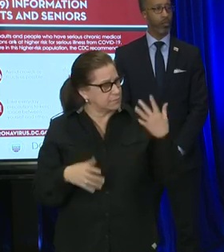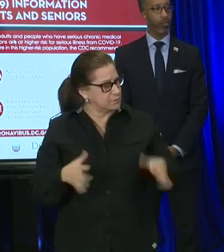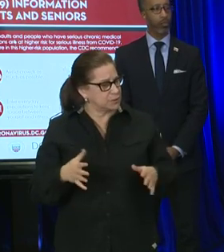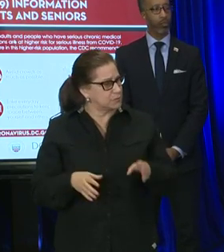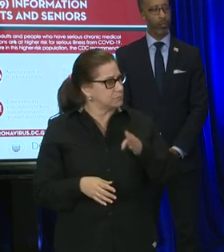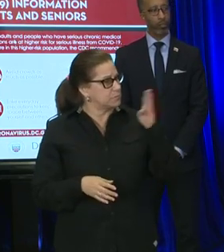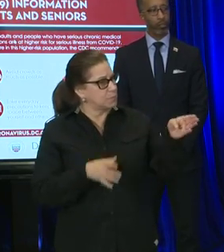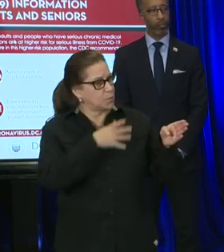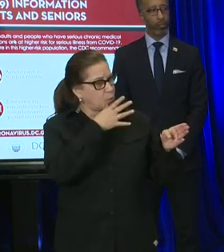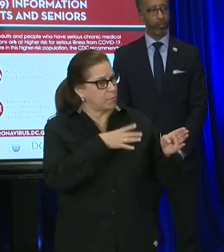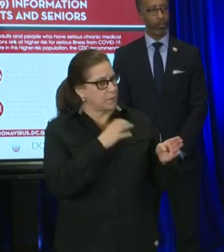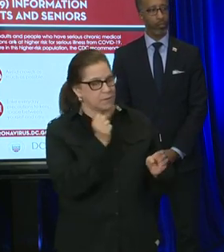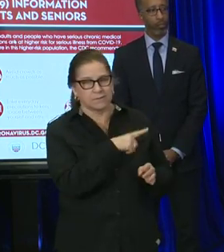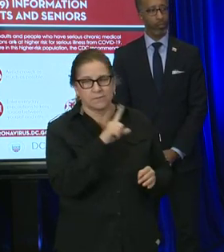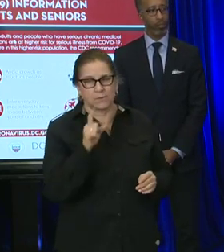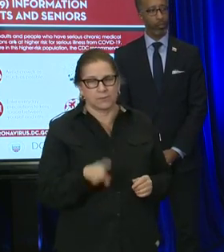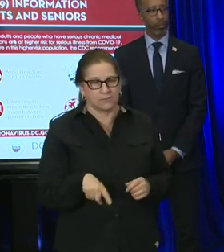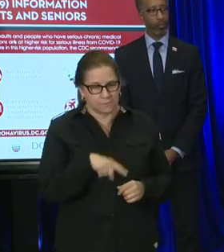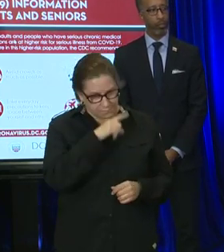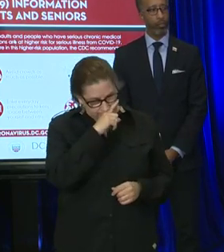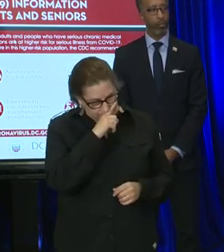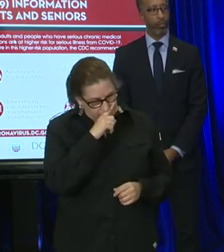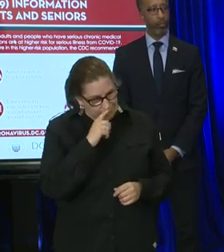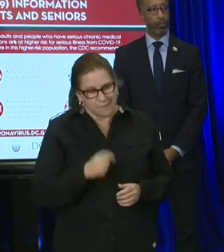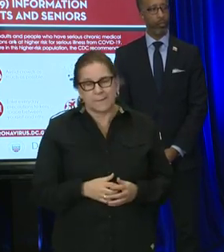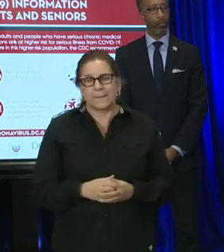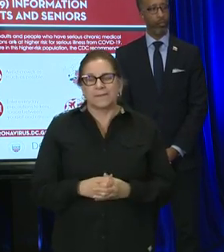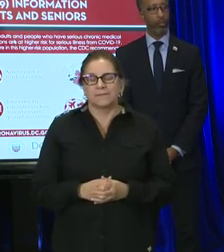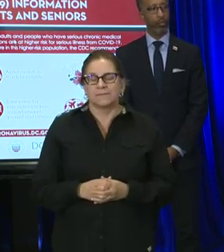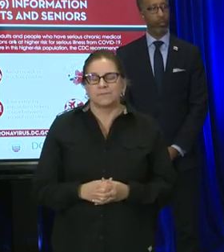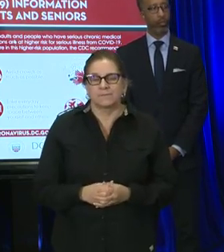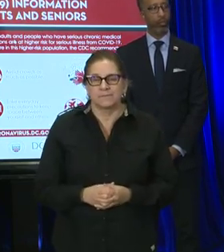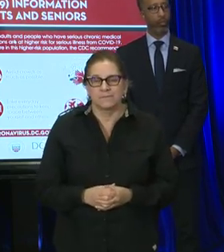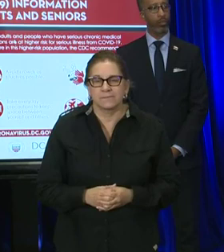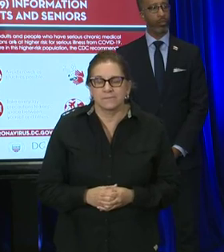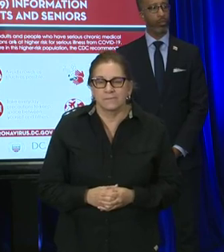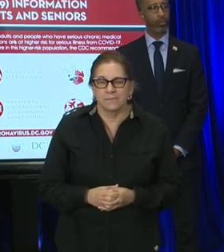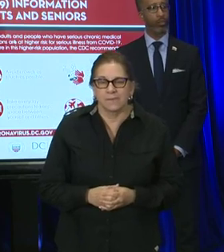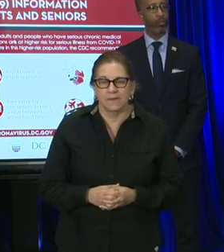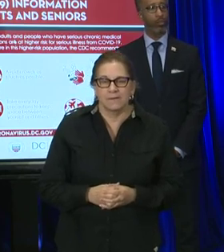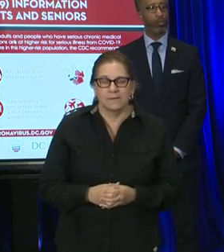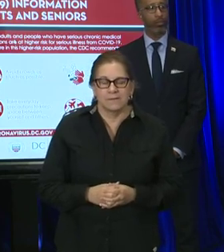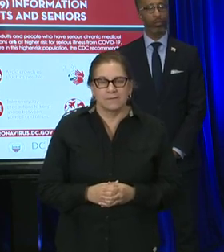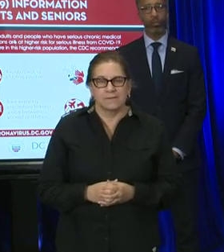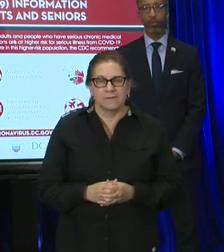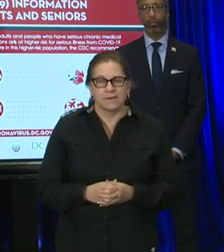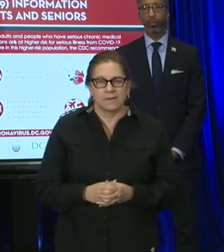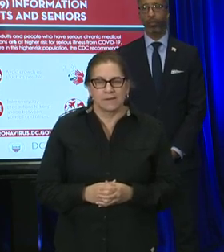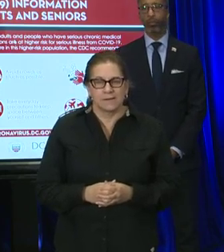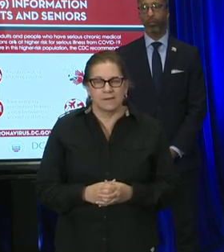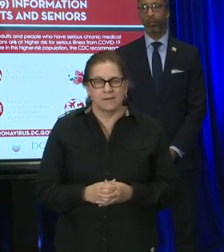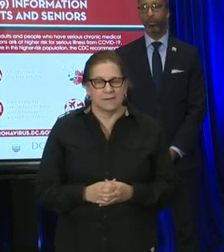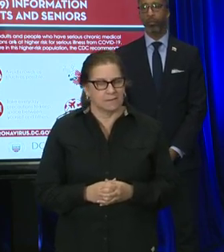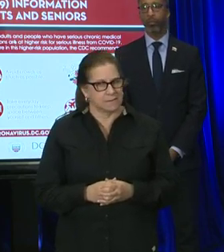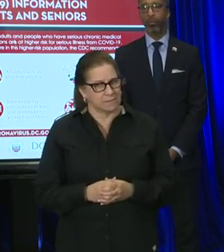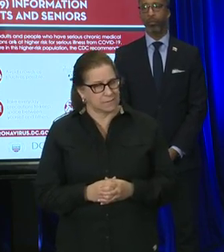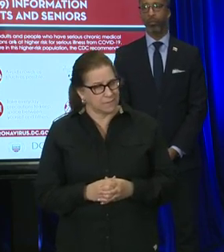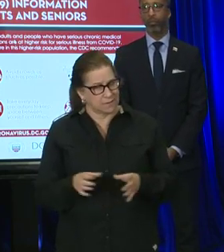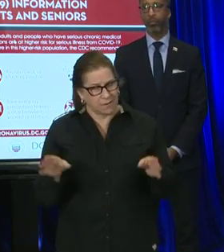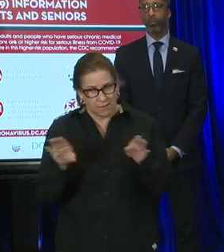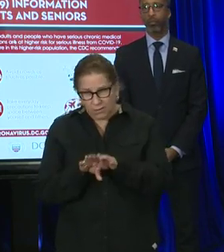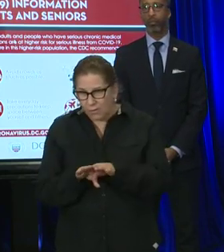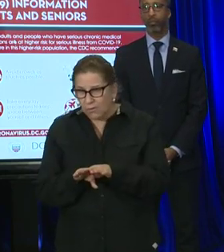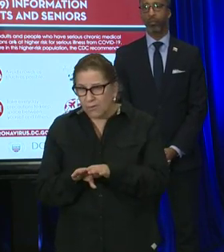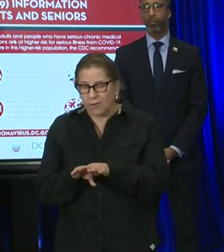these DC businesses until the end of April essentially will affect the economy in the district? We are